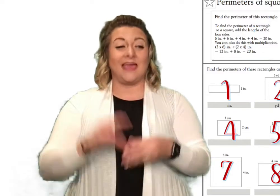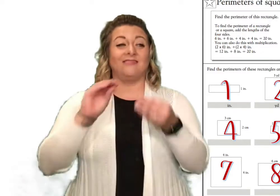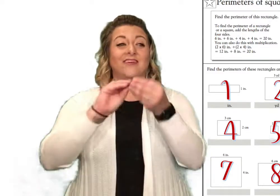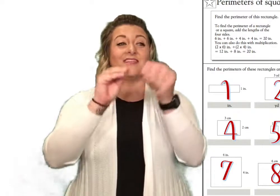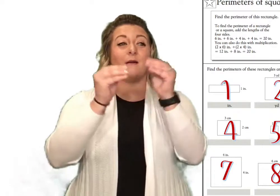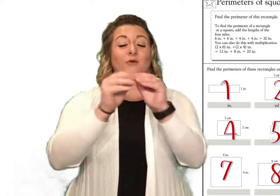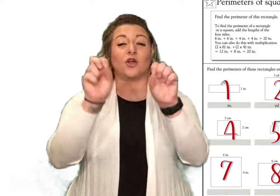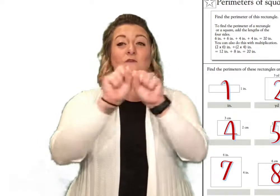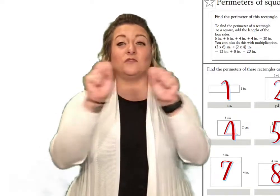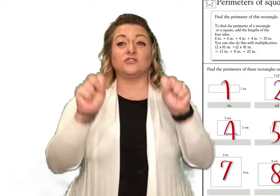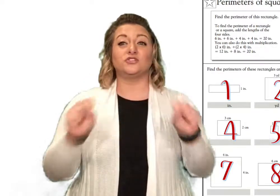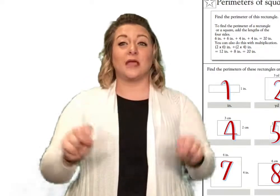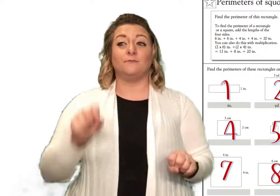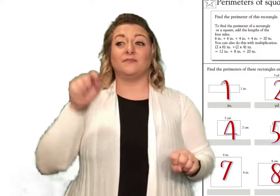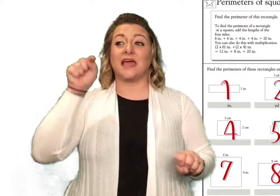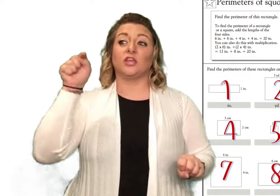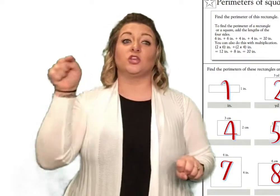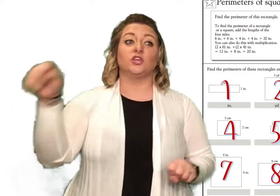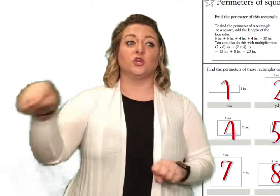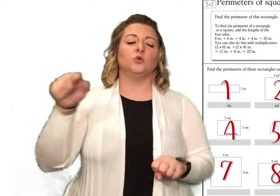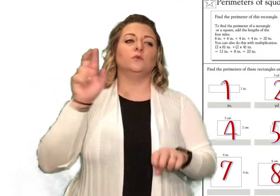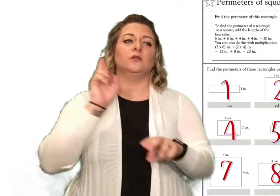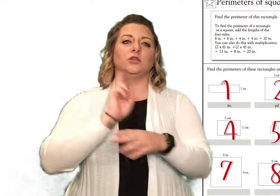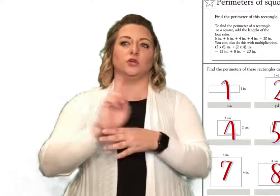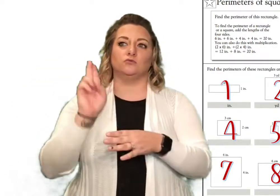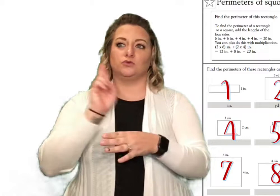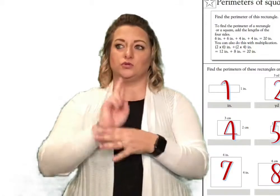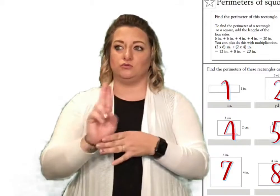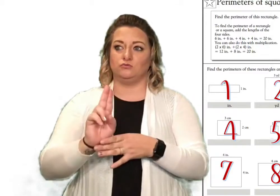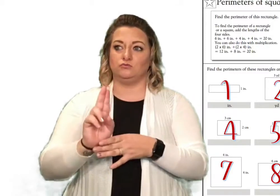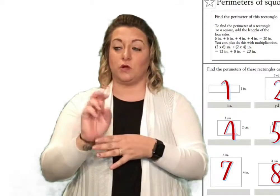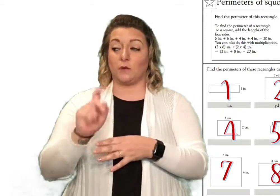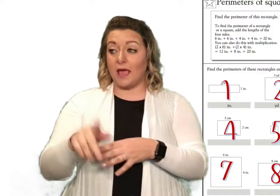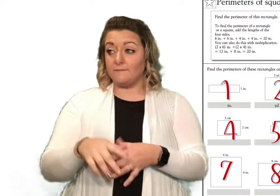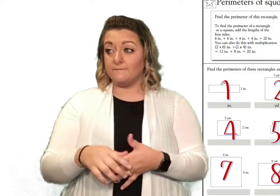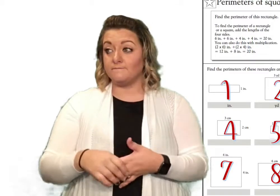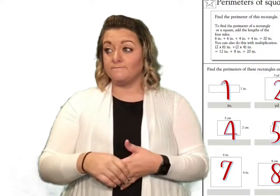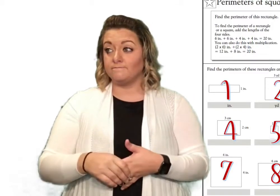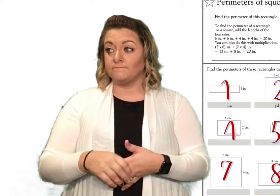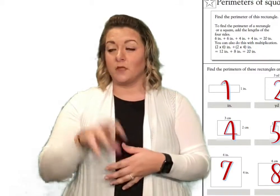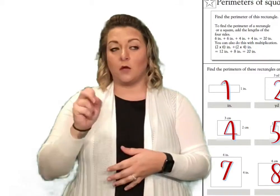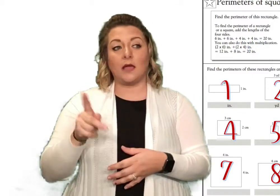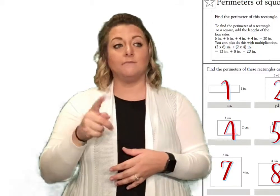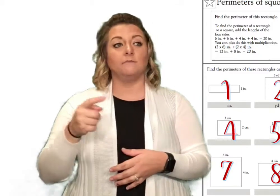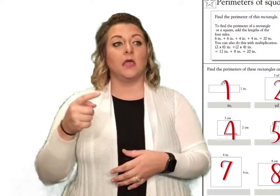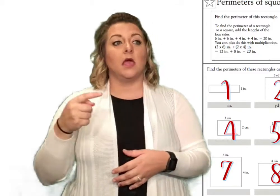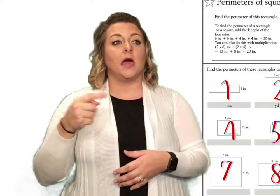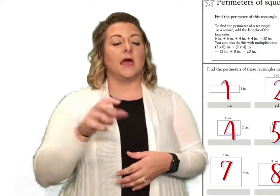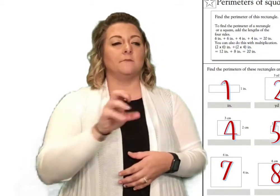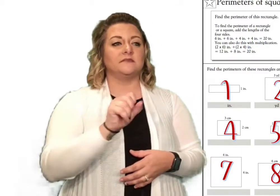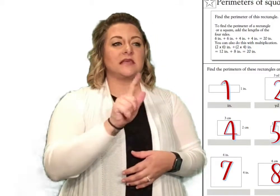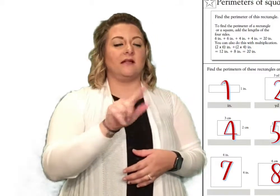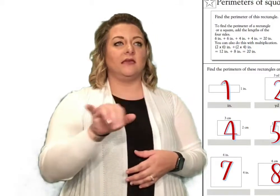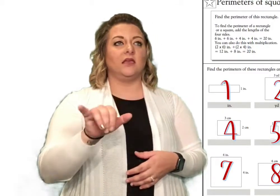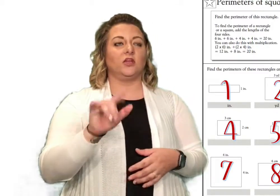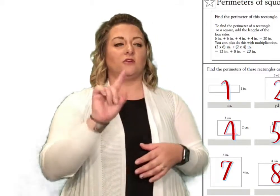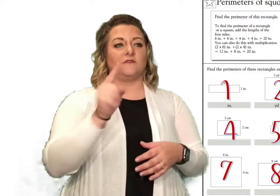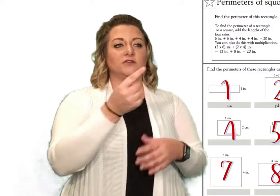The number of the shape that you will use. Okay? Okay. Sally, you're first.